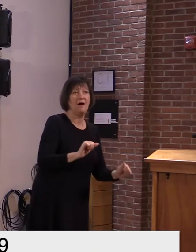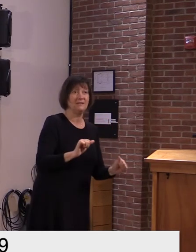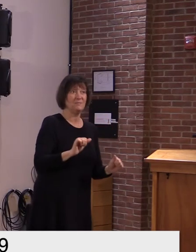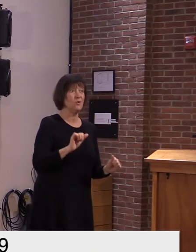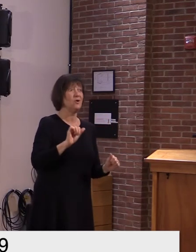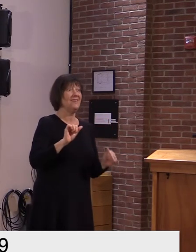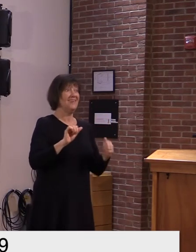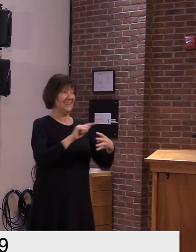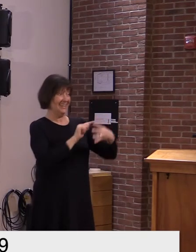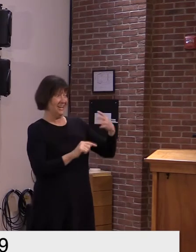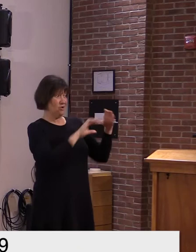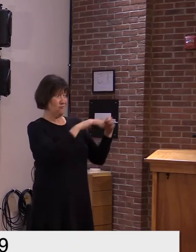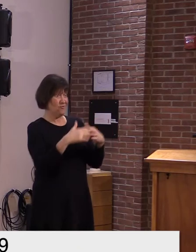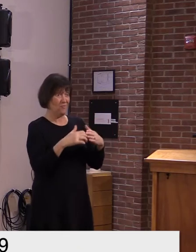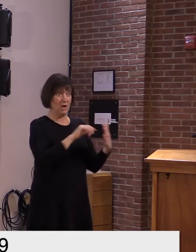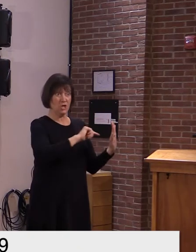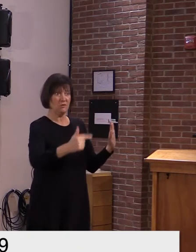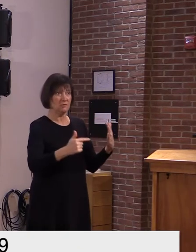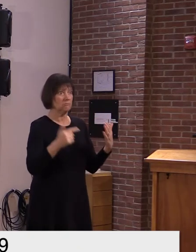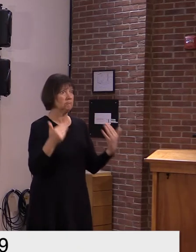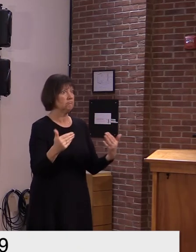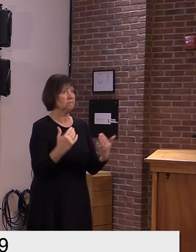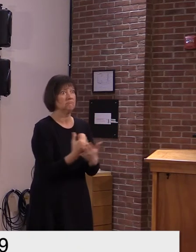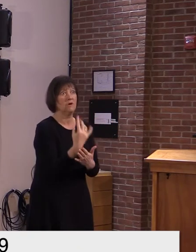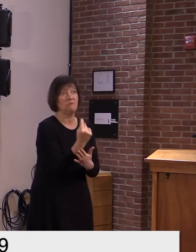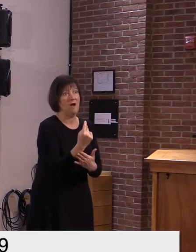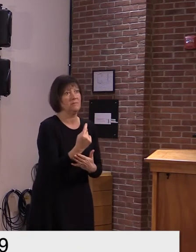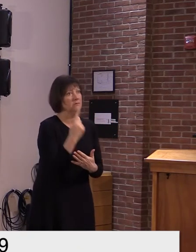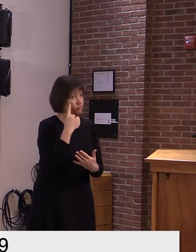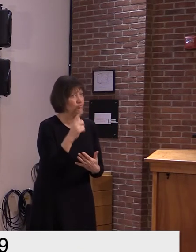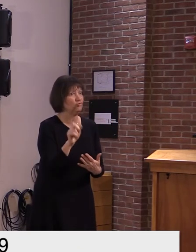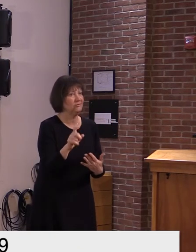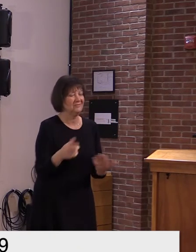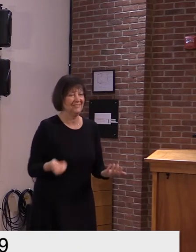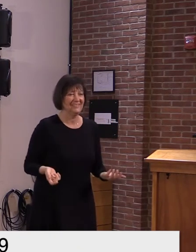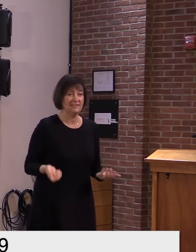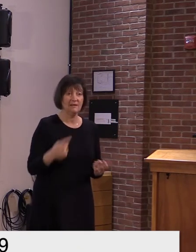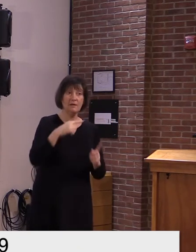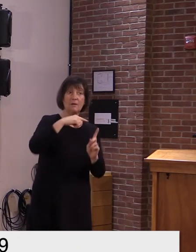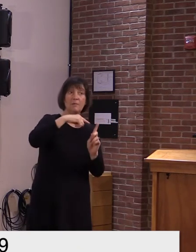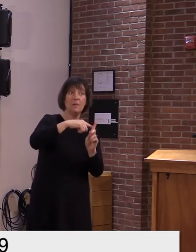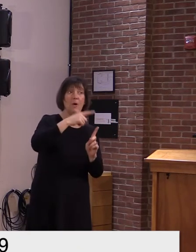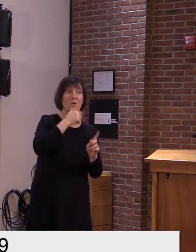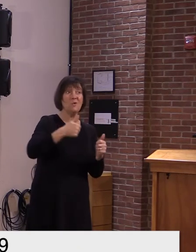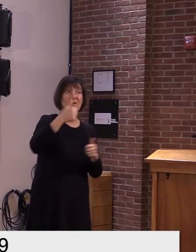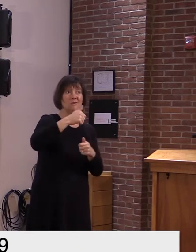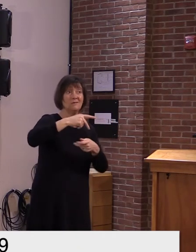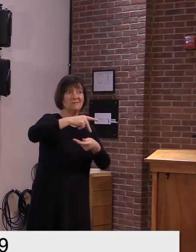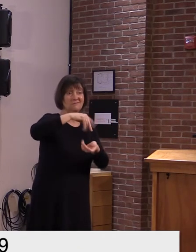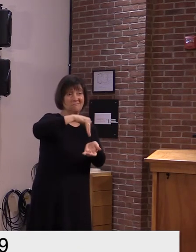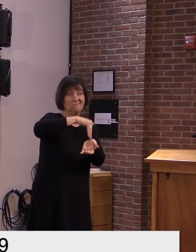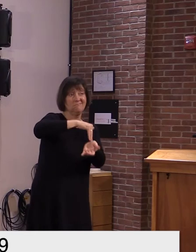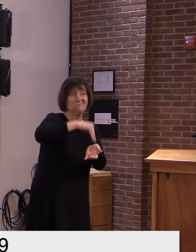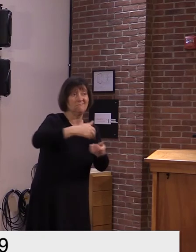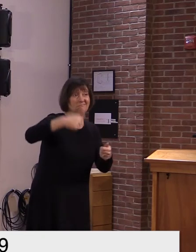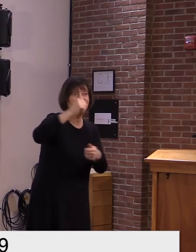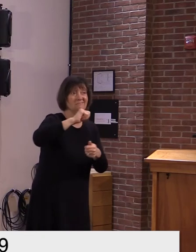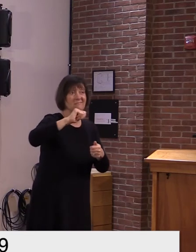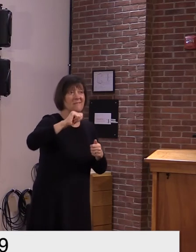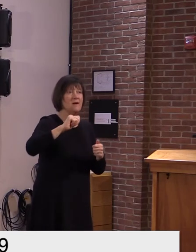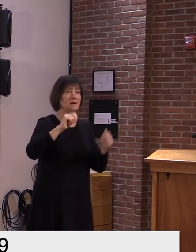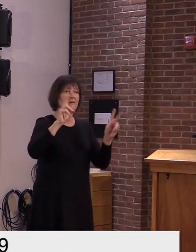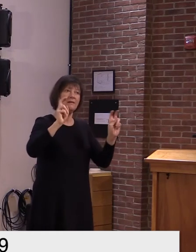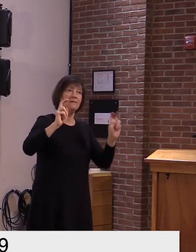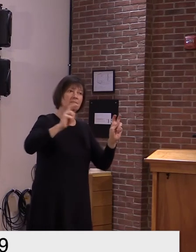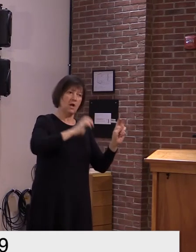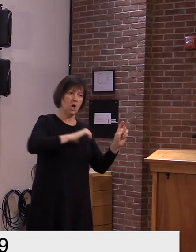opportunity comes. The second is that the attending physician, he's definitely recommending that everybody in Congress under the Continuity of Government